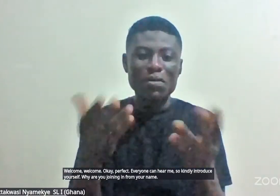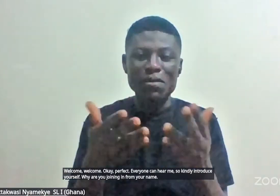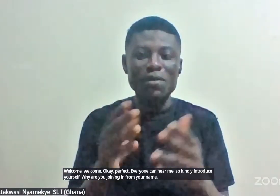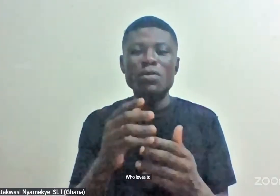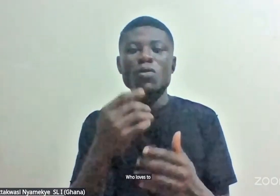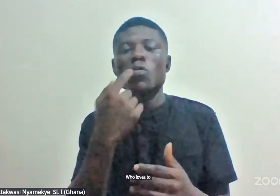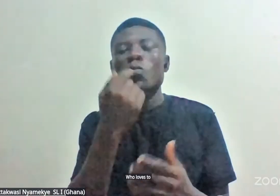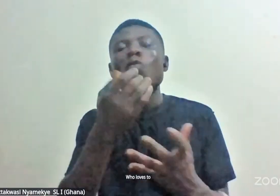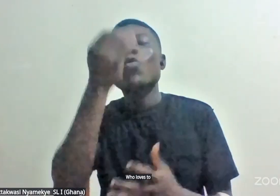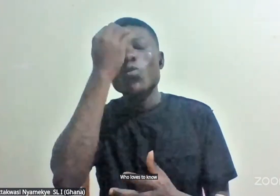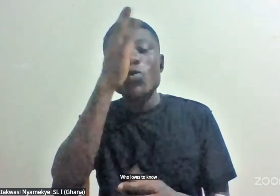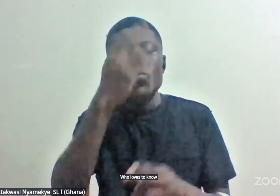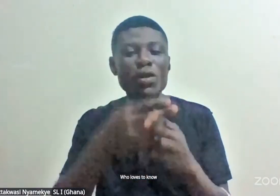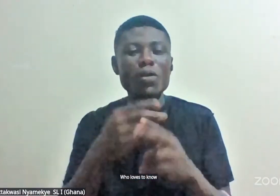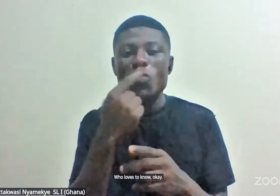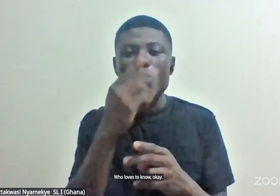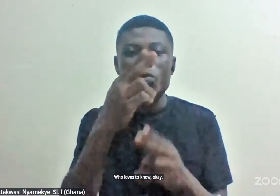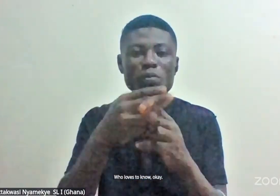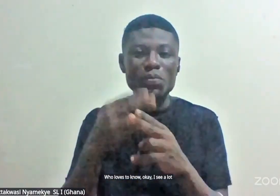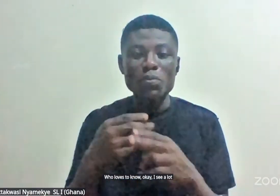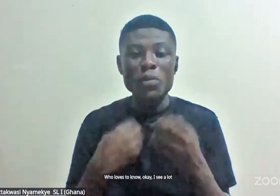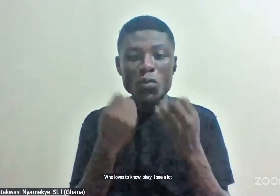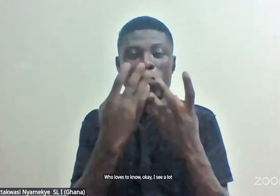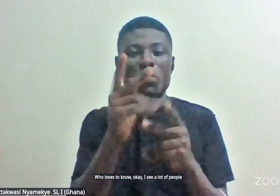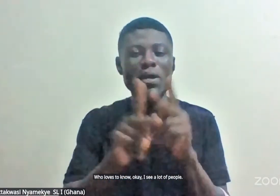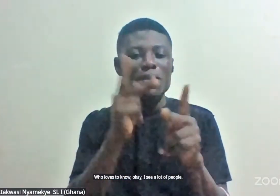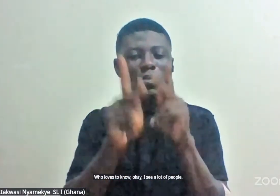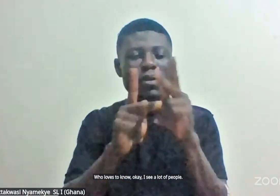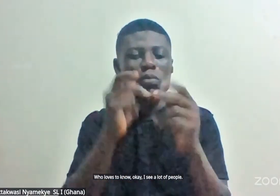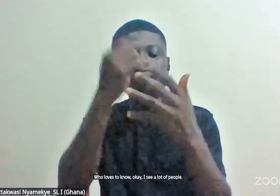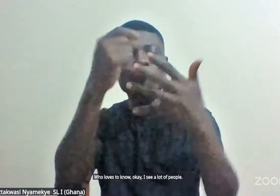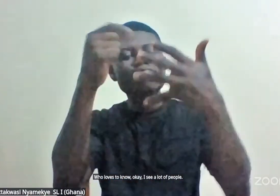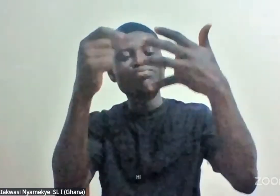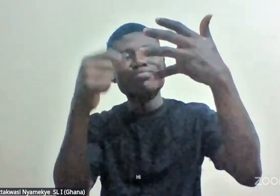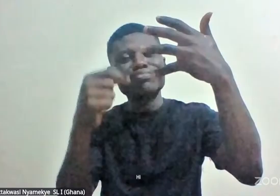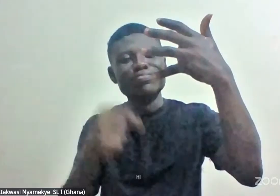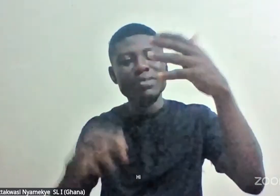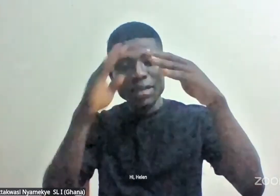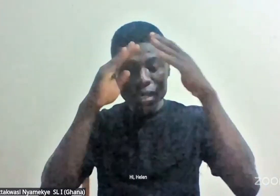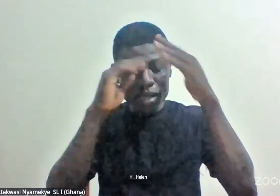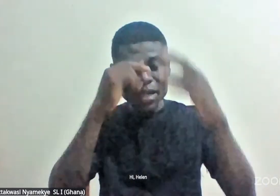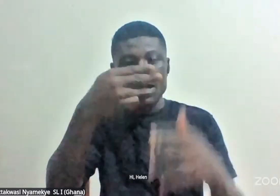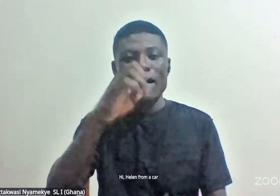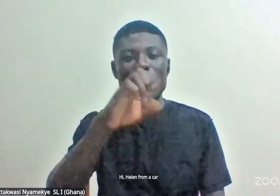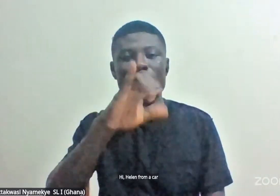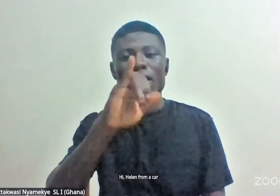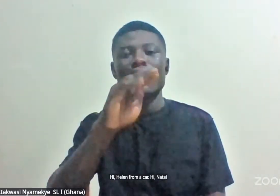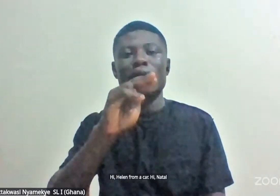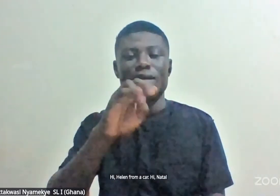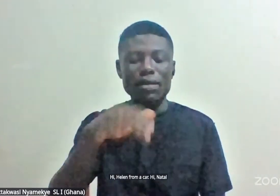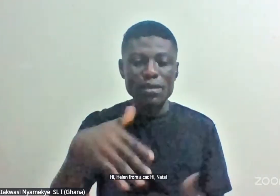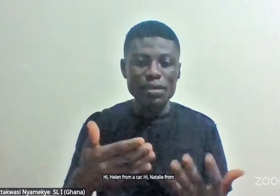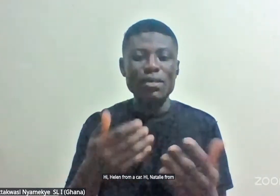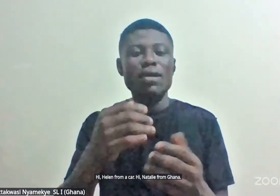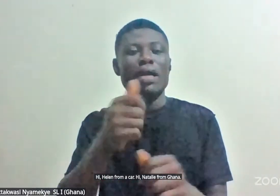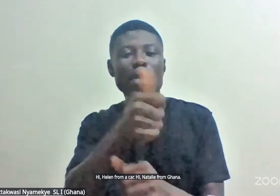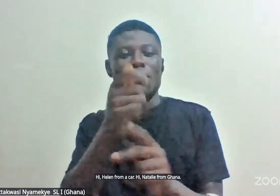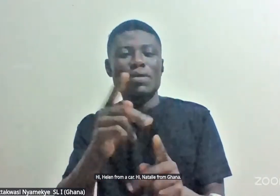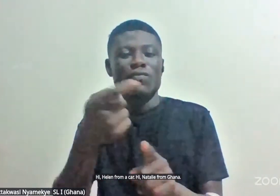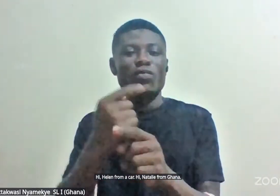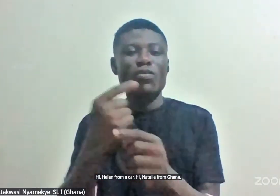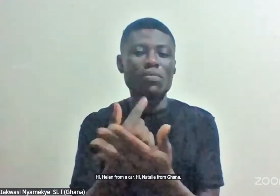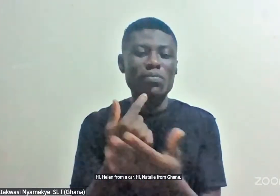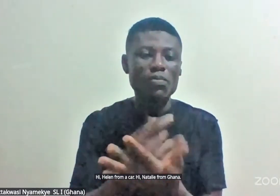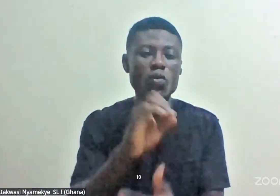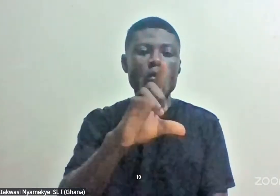know. Okay, I see a lot of people. Hi, Helen from Accra. Hi, Naftali from Ghana. Hi,